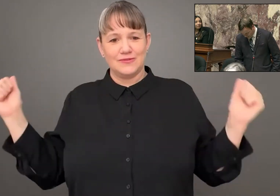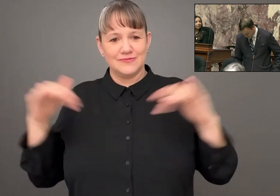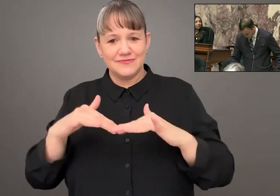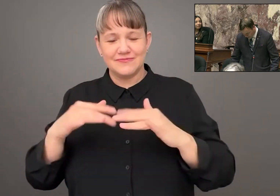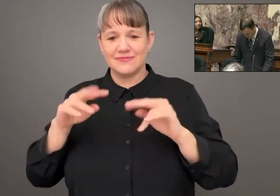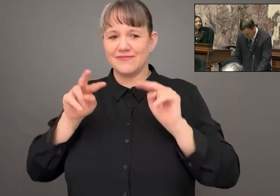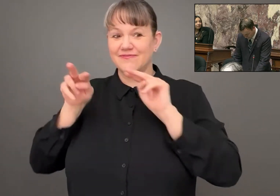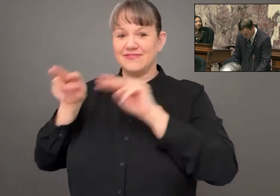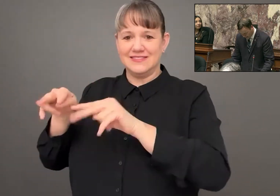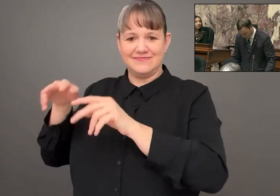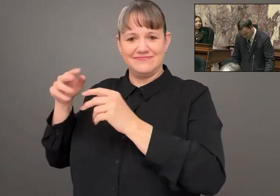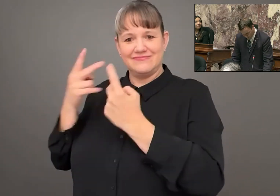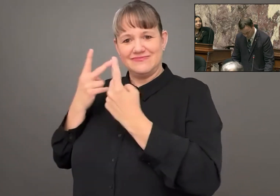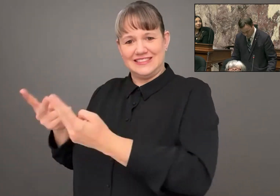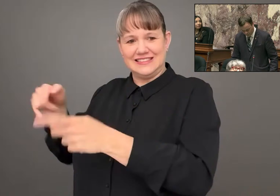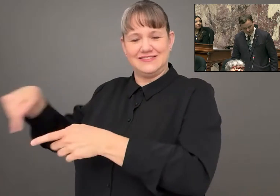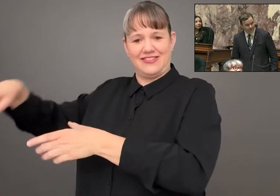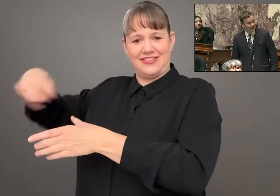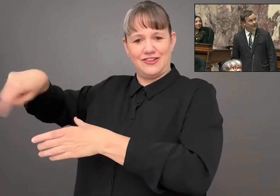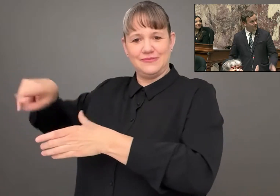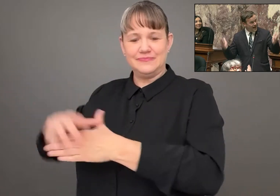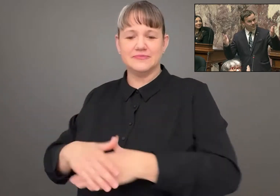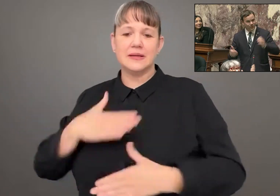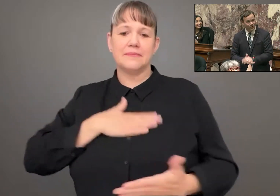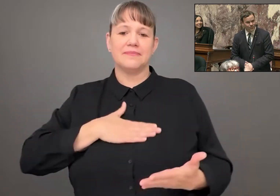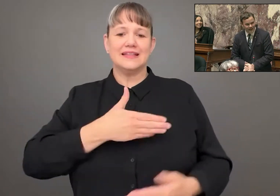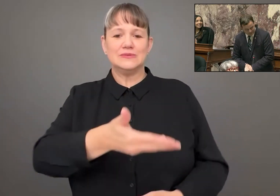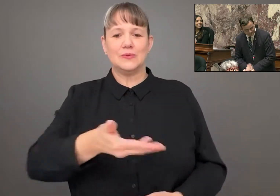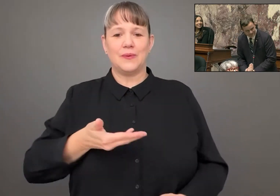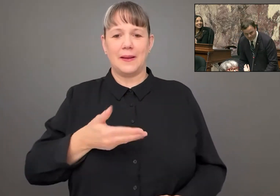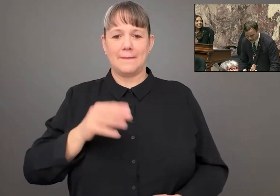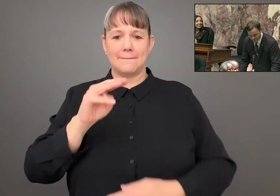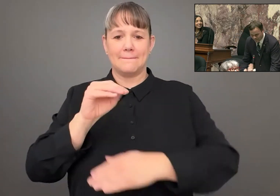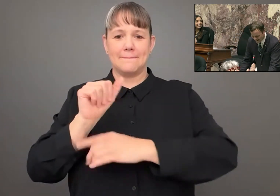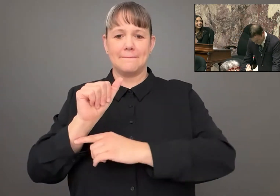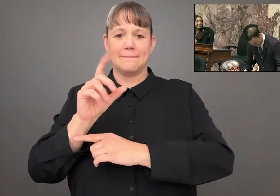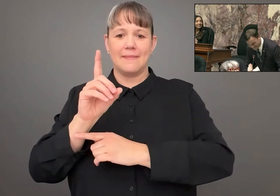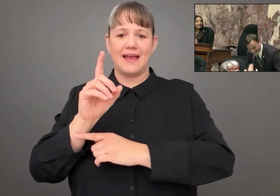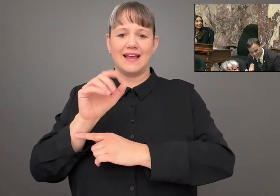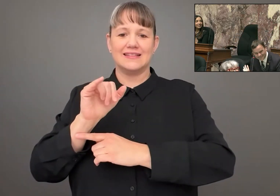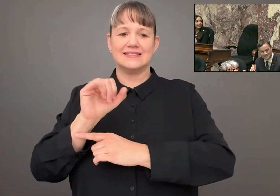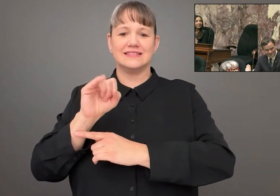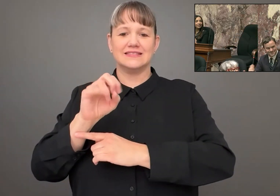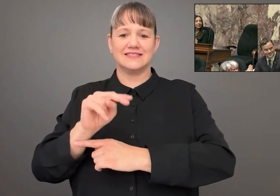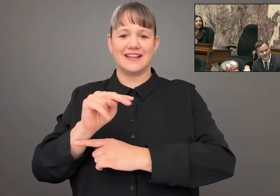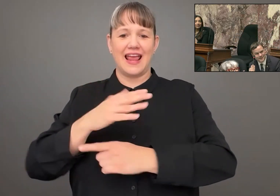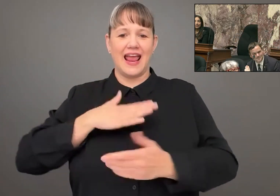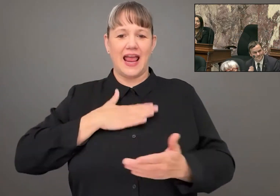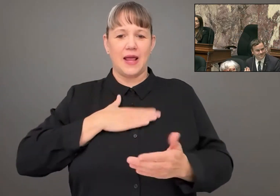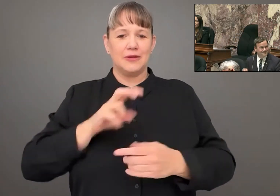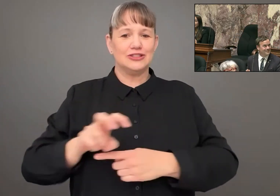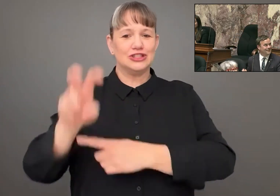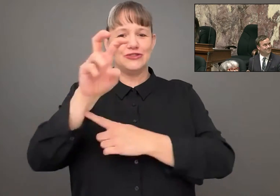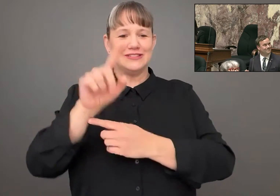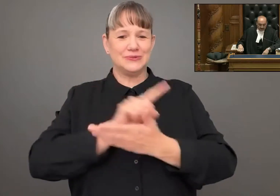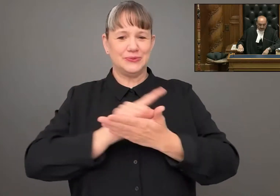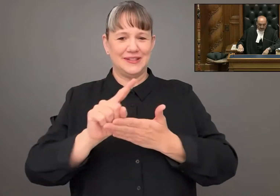welcome Madison Tremblay with the Telegraph Cove Resort. Happy Tourism Week. Invite your friends.